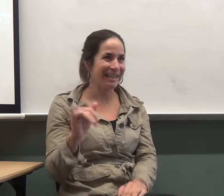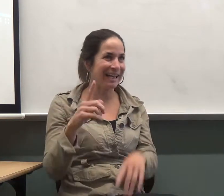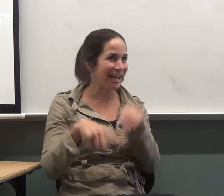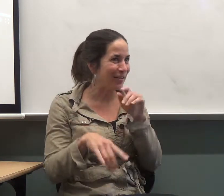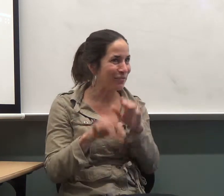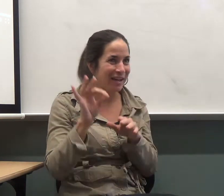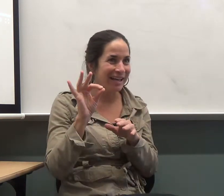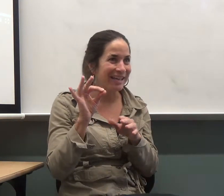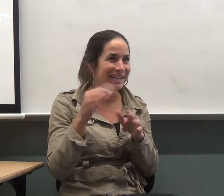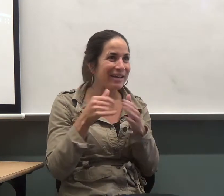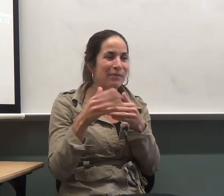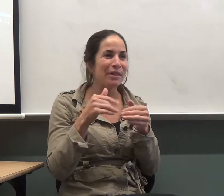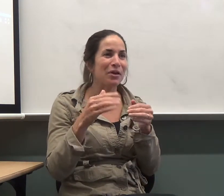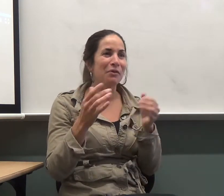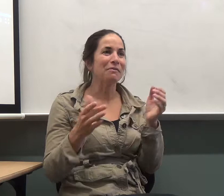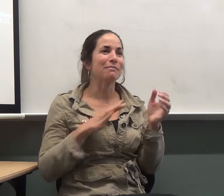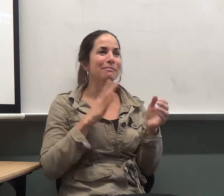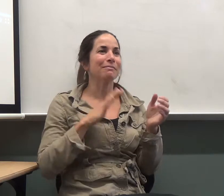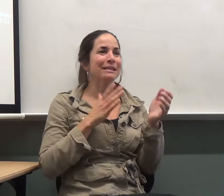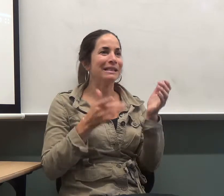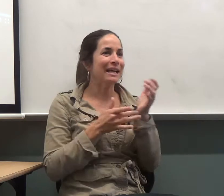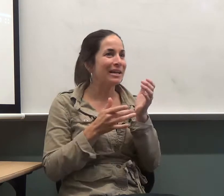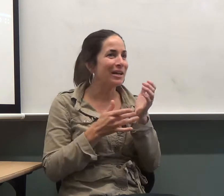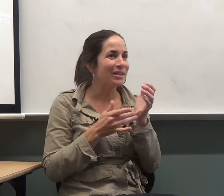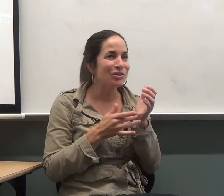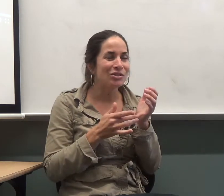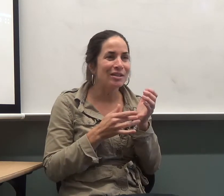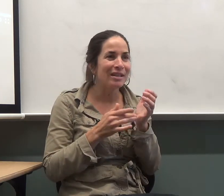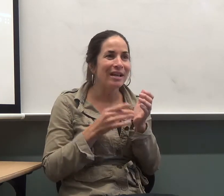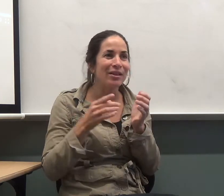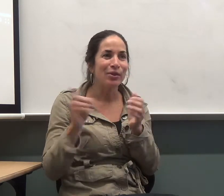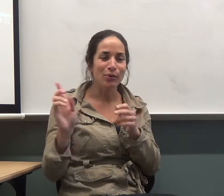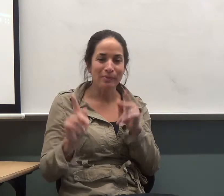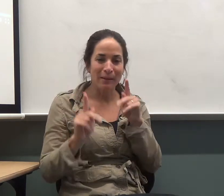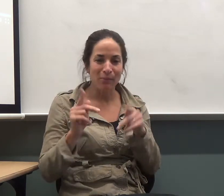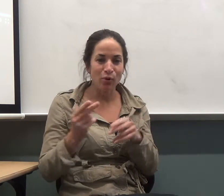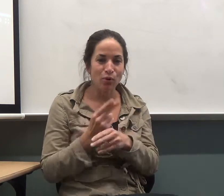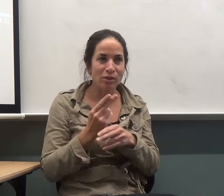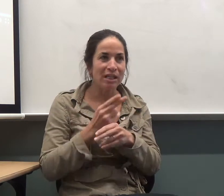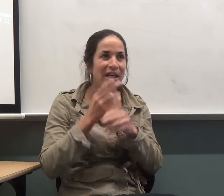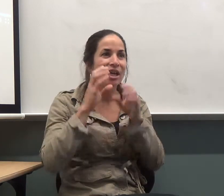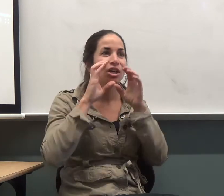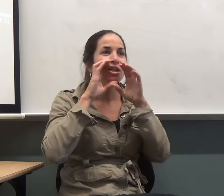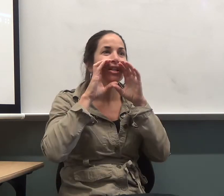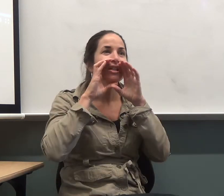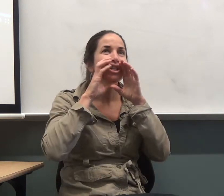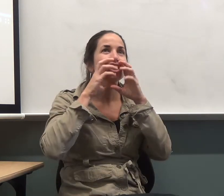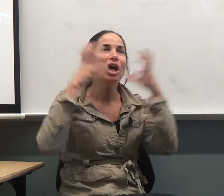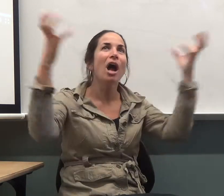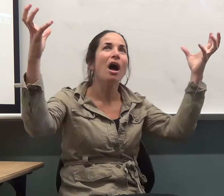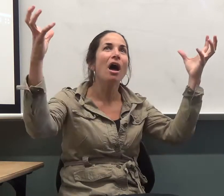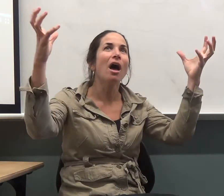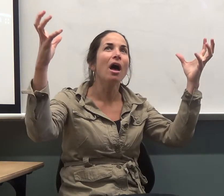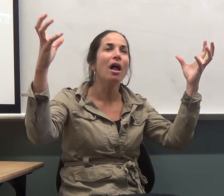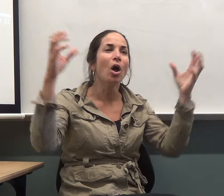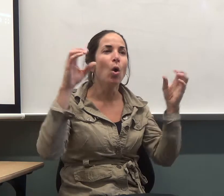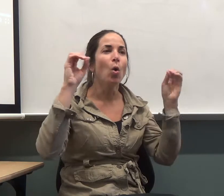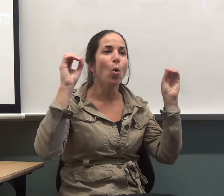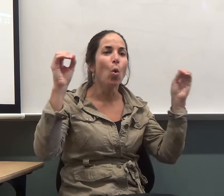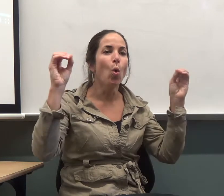the 10th season, the only technology they have to find Bigfoot is to yell in the woods, "Rrrr," and make noises, right? And then listen to see if something